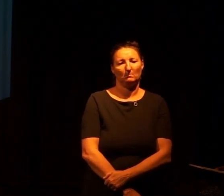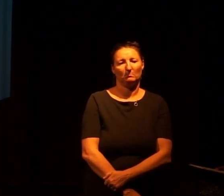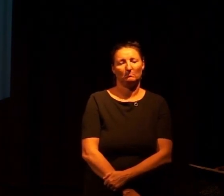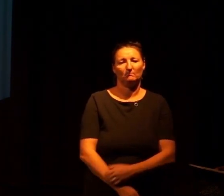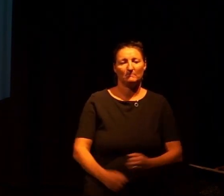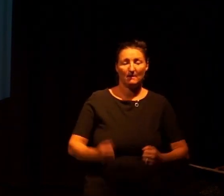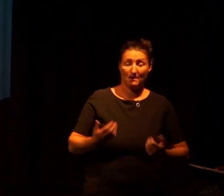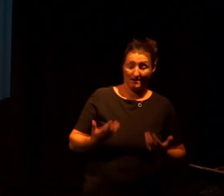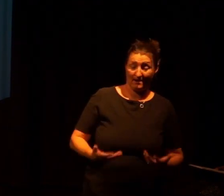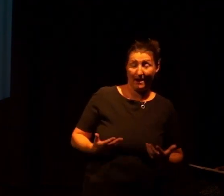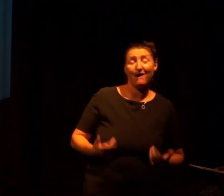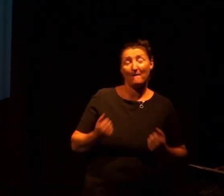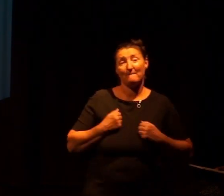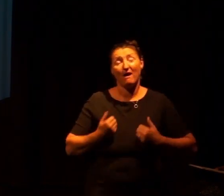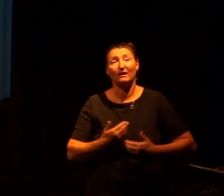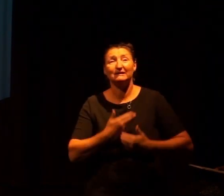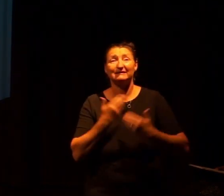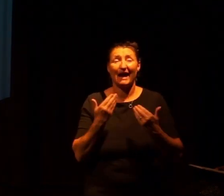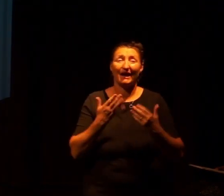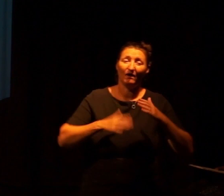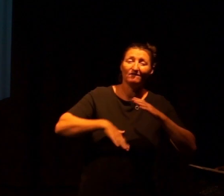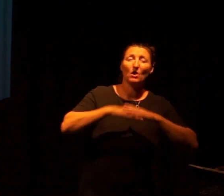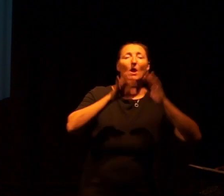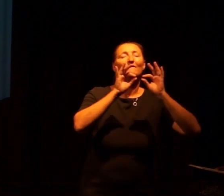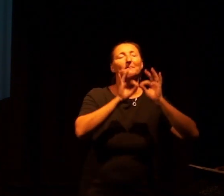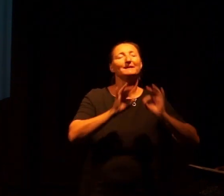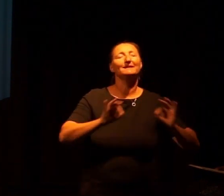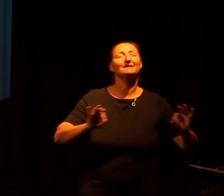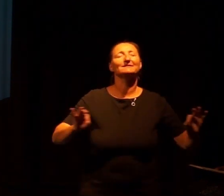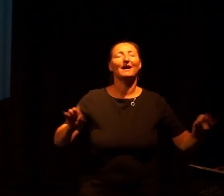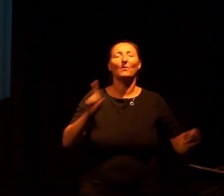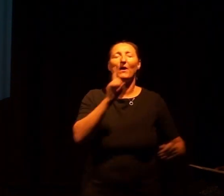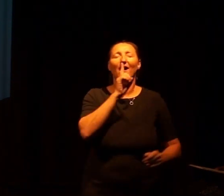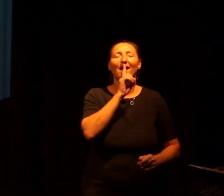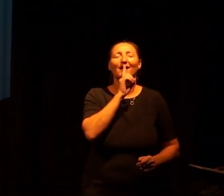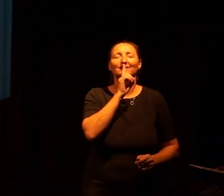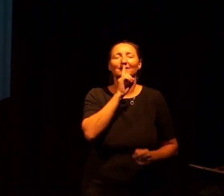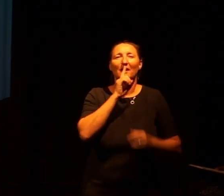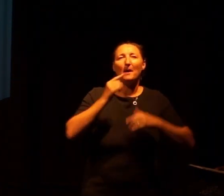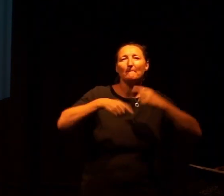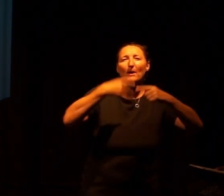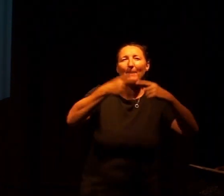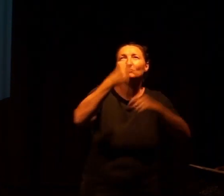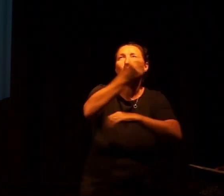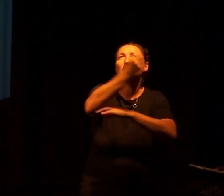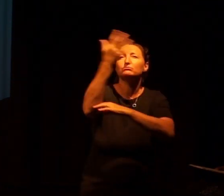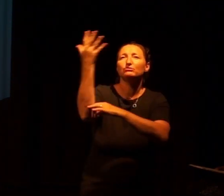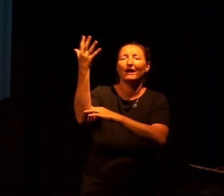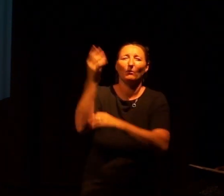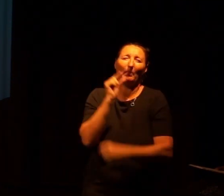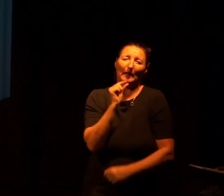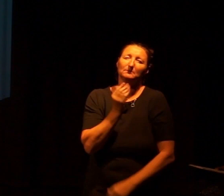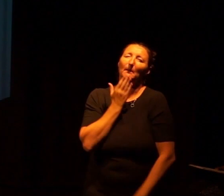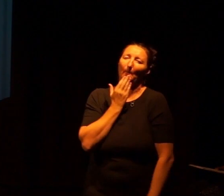My days now, full of peace and quiet. A perpetual spring with a hint of